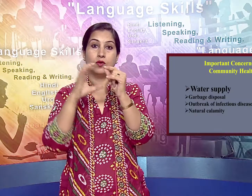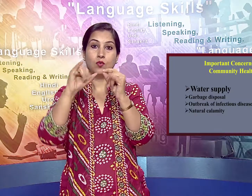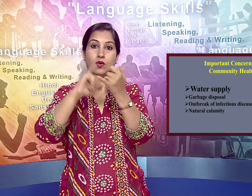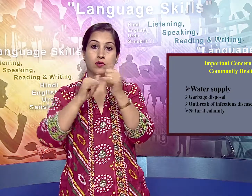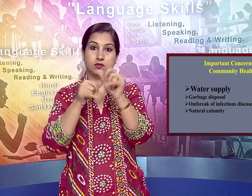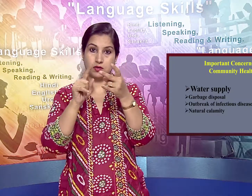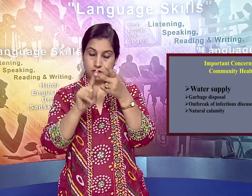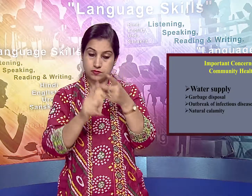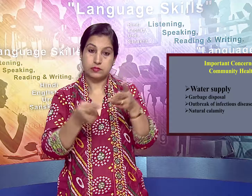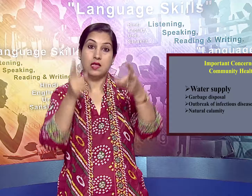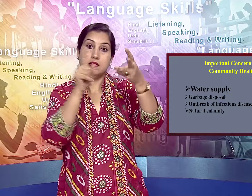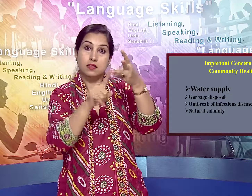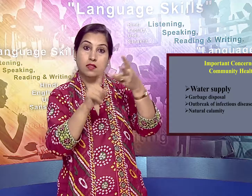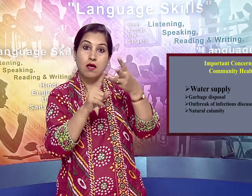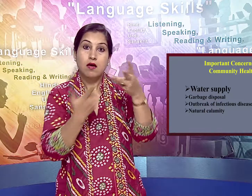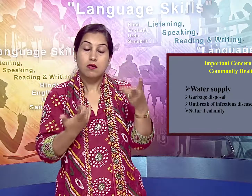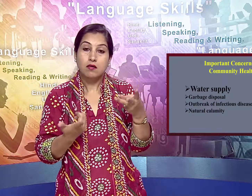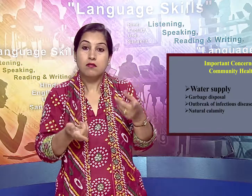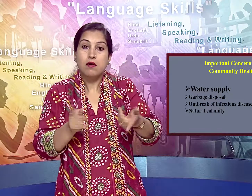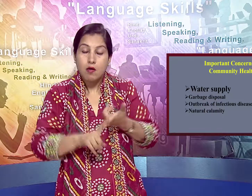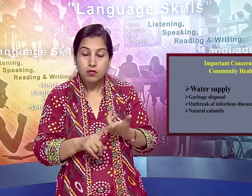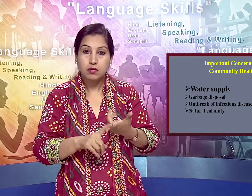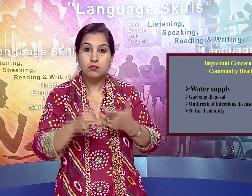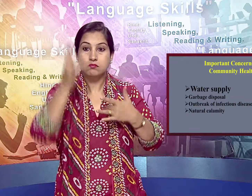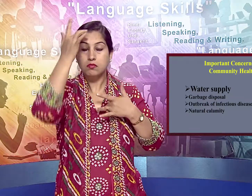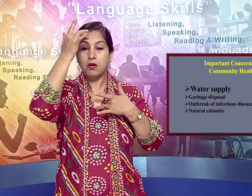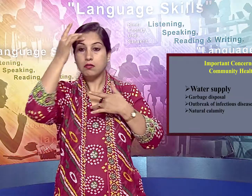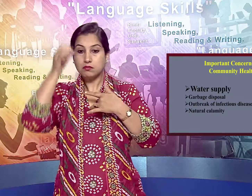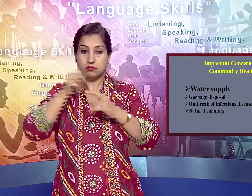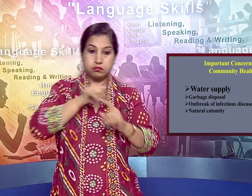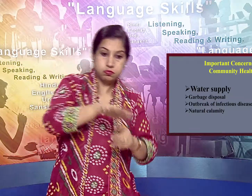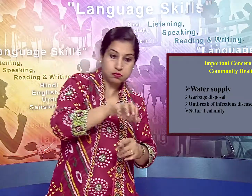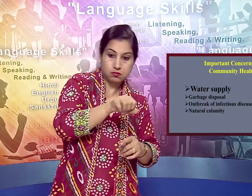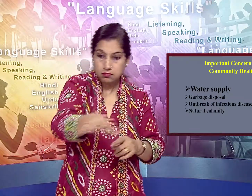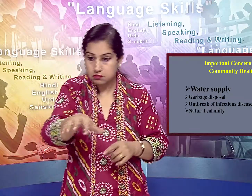The third is outbreak of infectious disease.